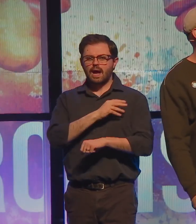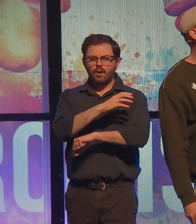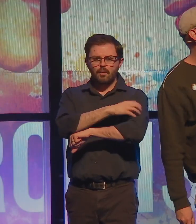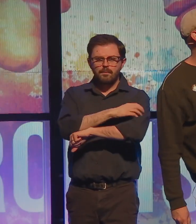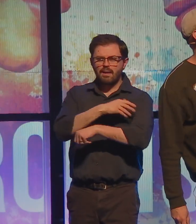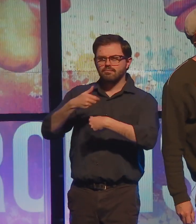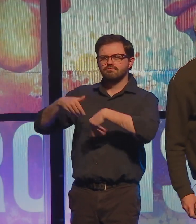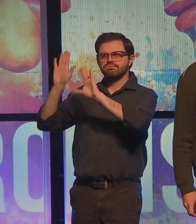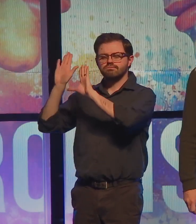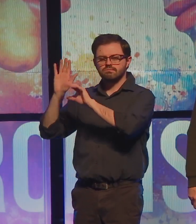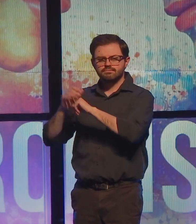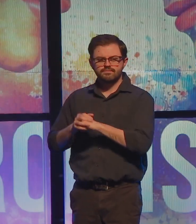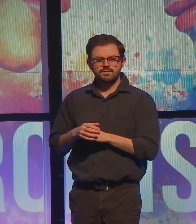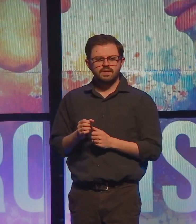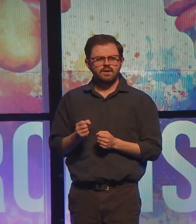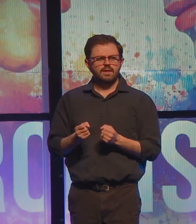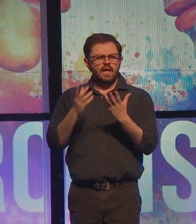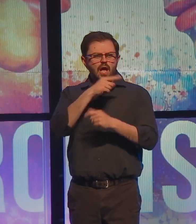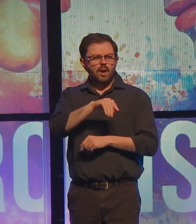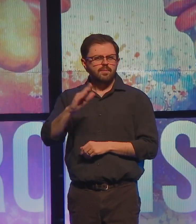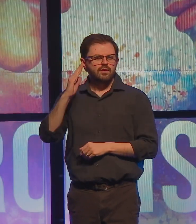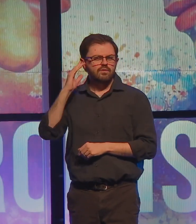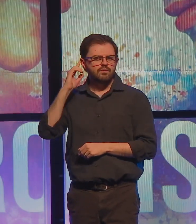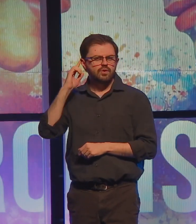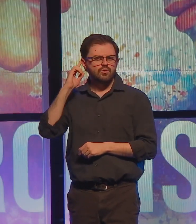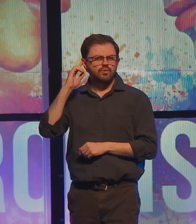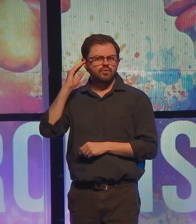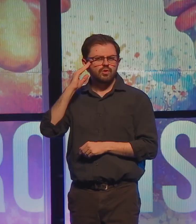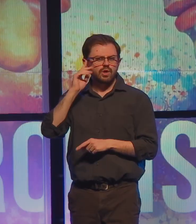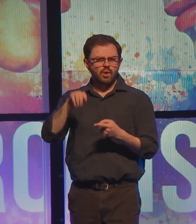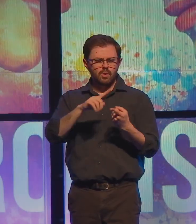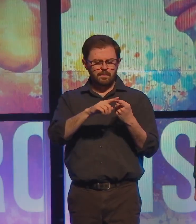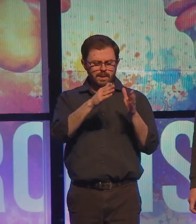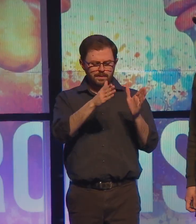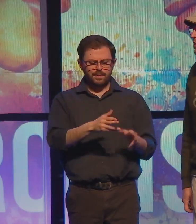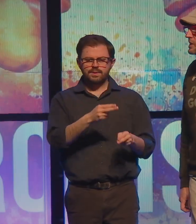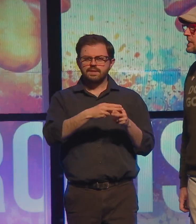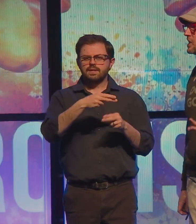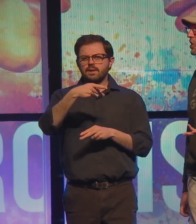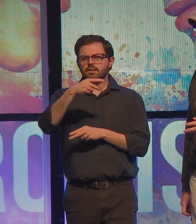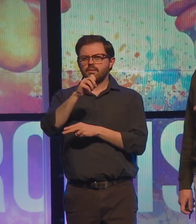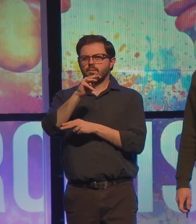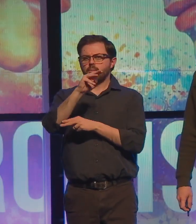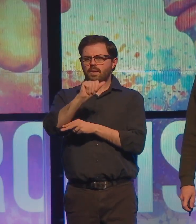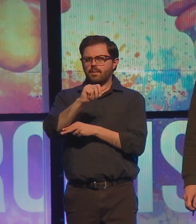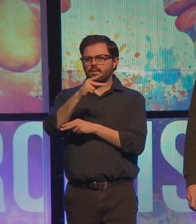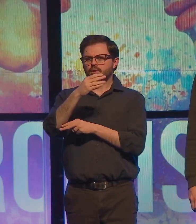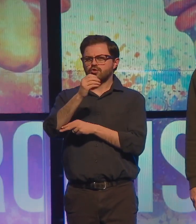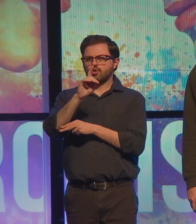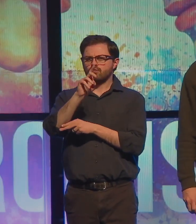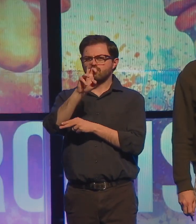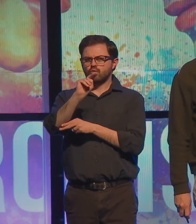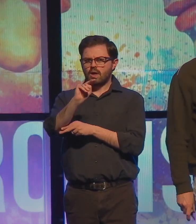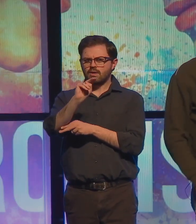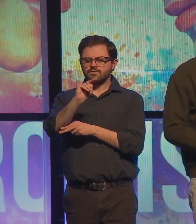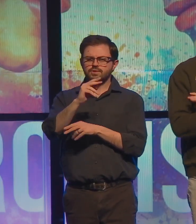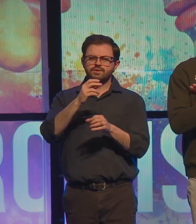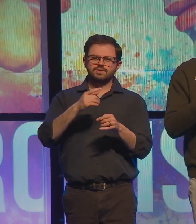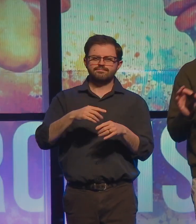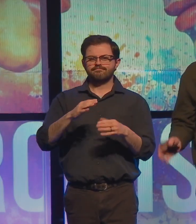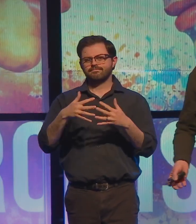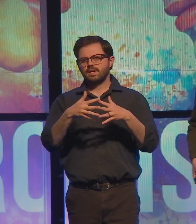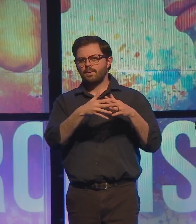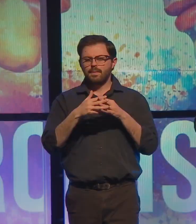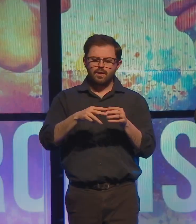heard of the person Pema Chodron? Anybody ever heard of Pema? So Pema is an American Buddhist teacher, a Buddhist nun, author, is